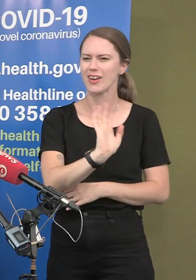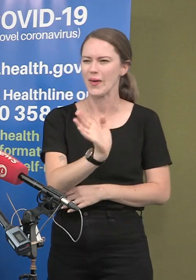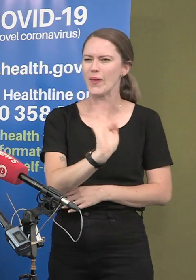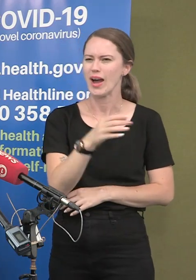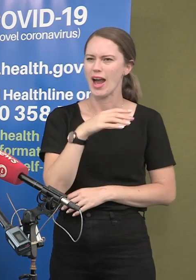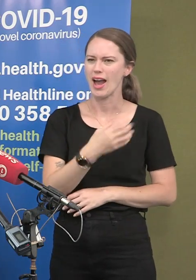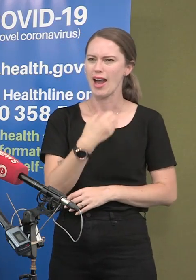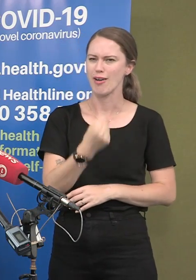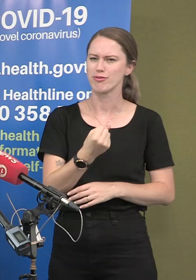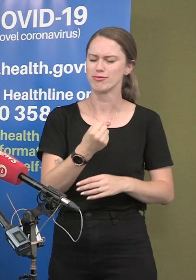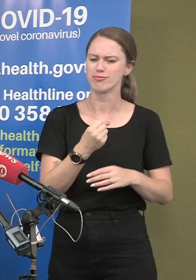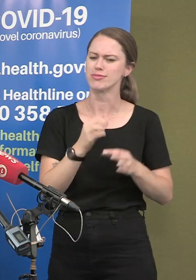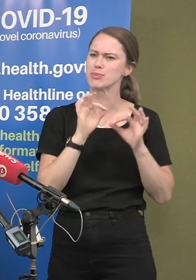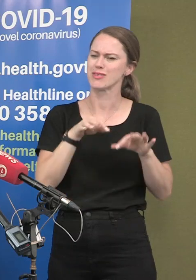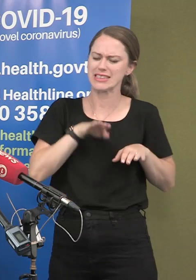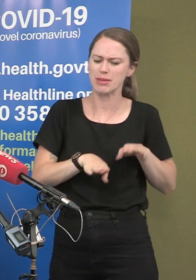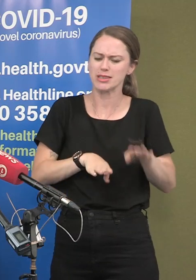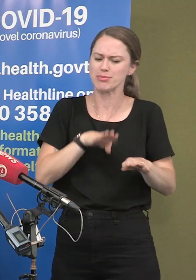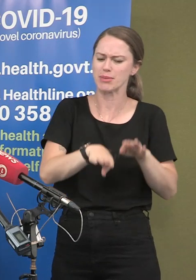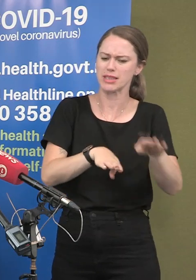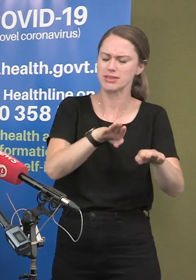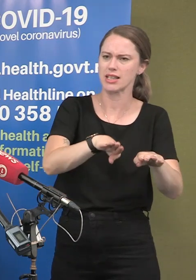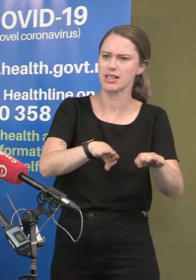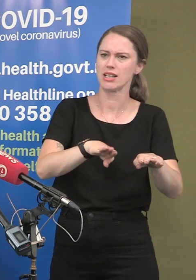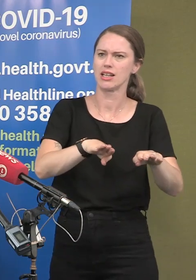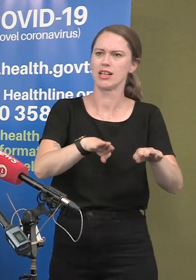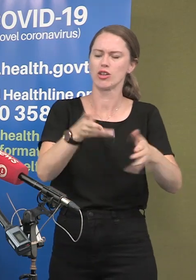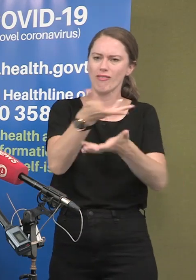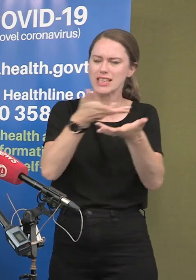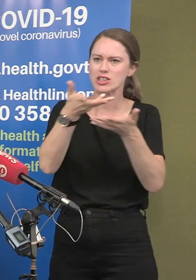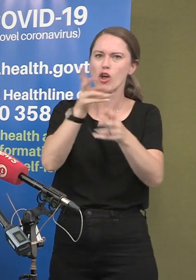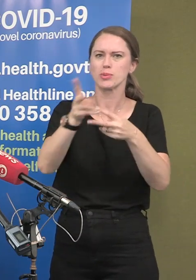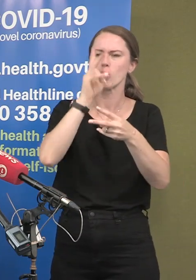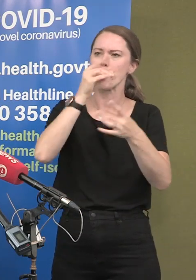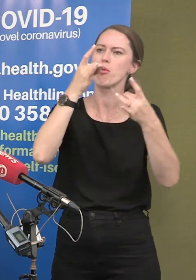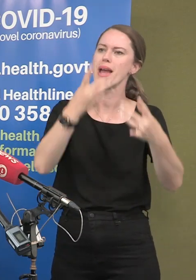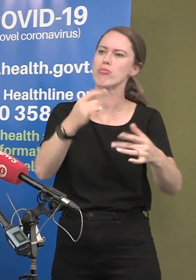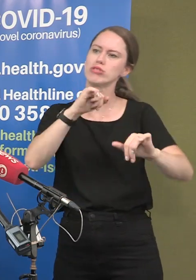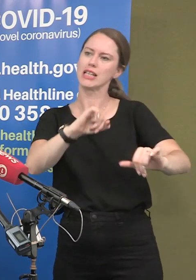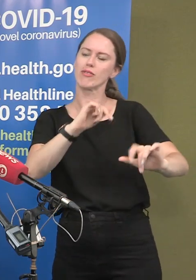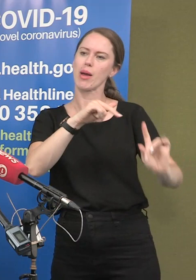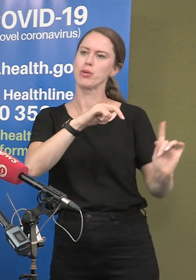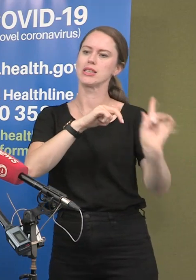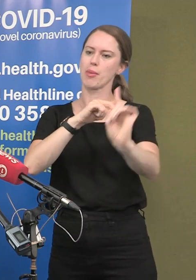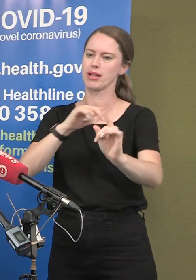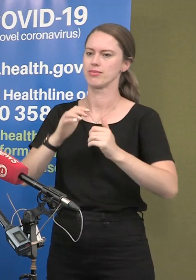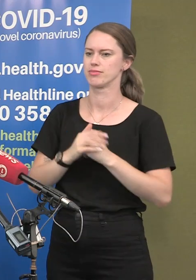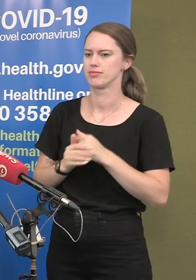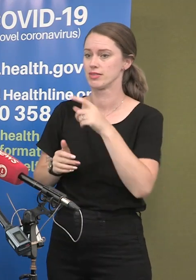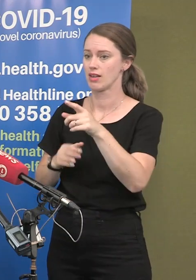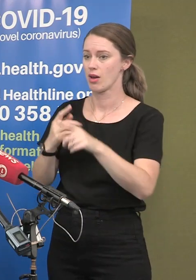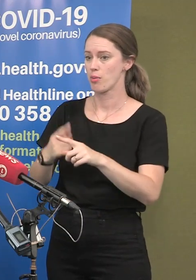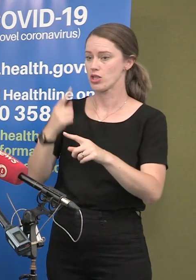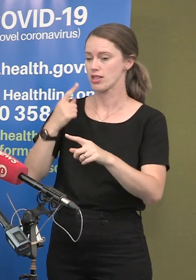There's this warm handover. They get them on the phone. There's a three-way conversation so that the hospital can be ready for someone coming in. But are there